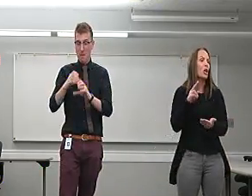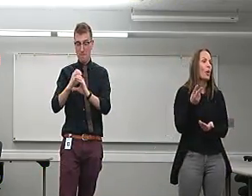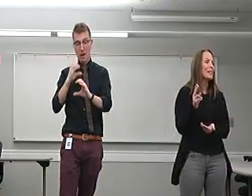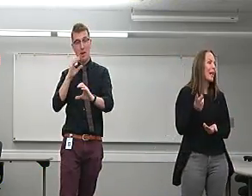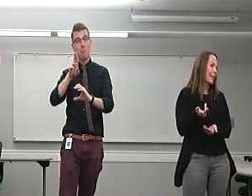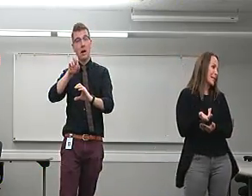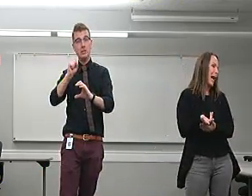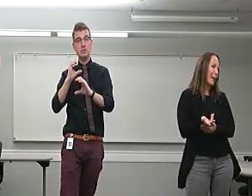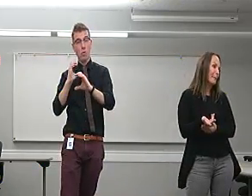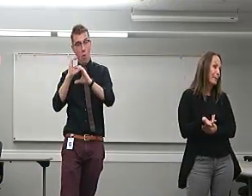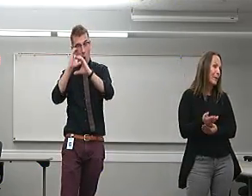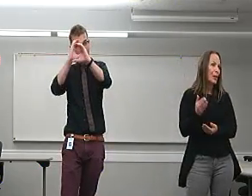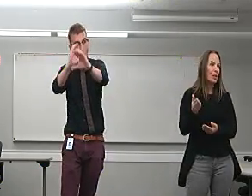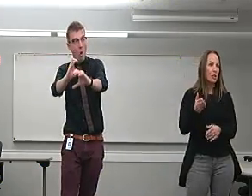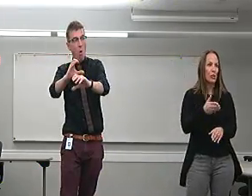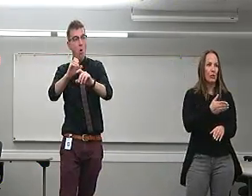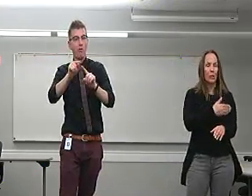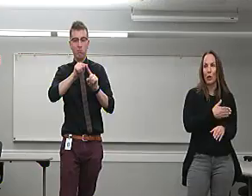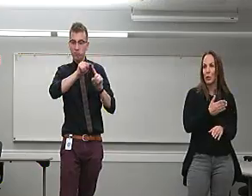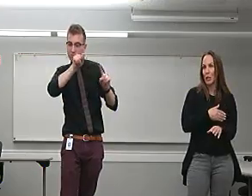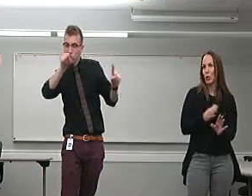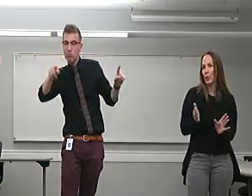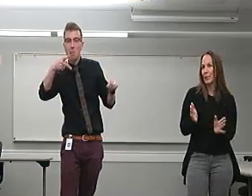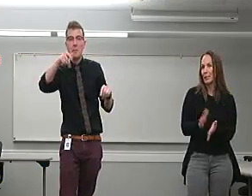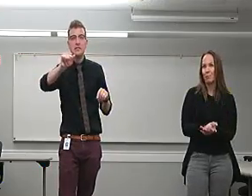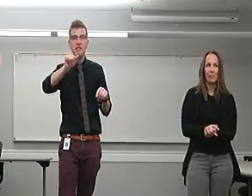time, to increase